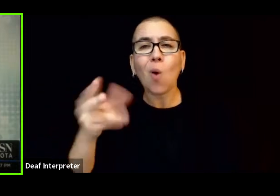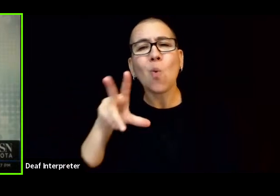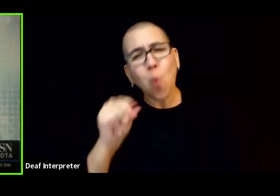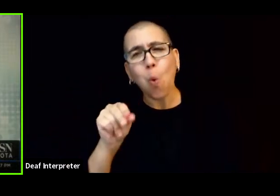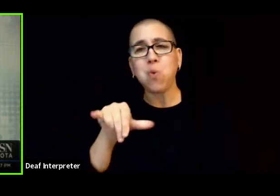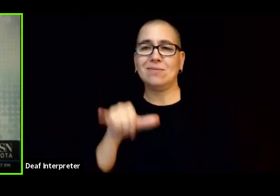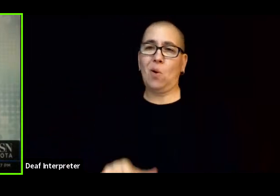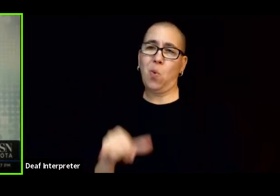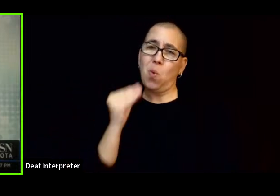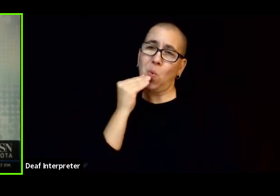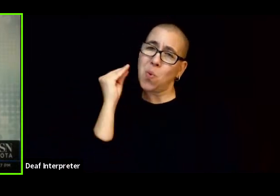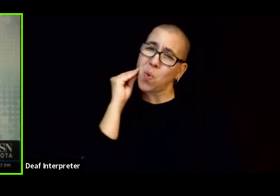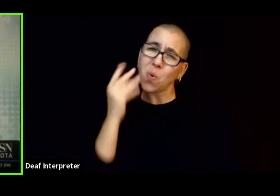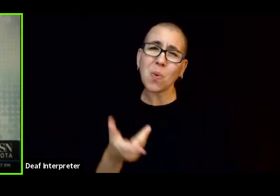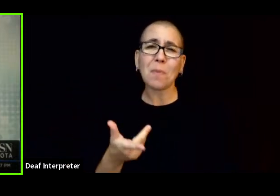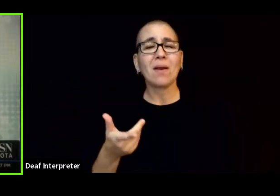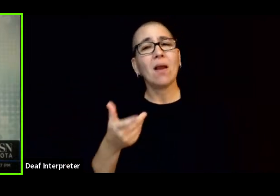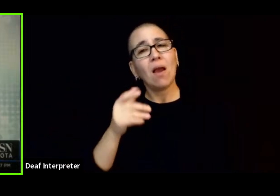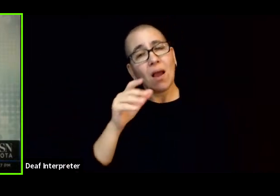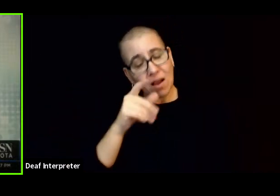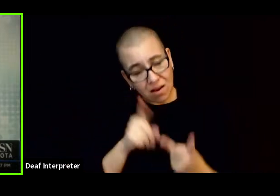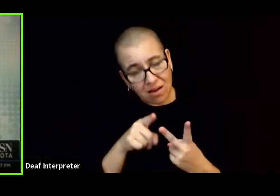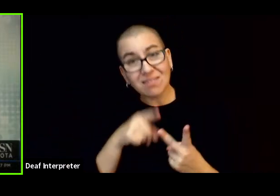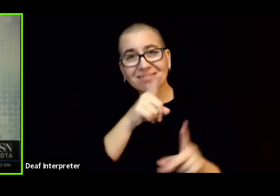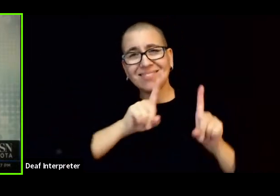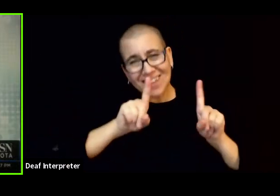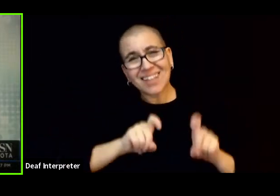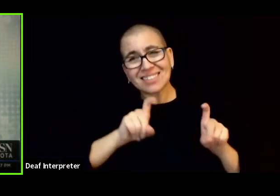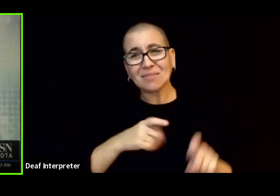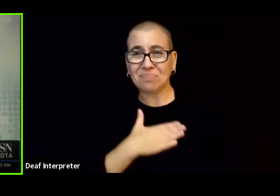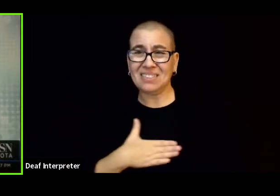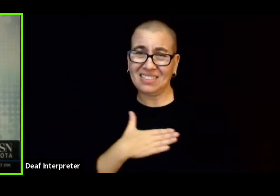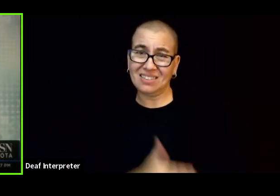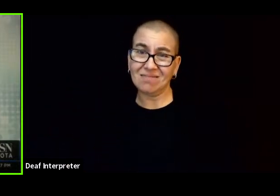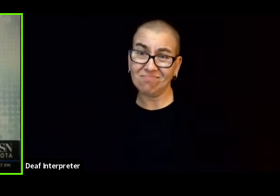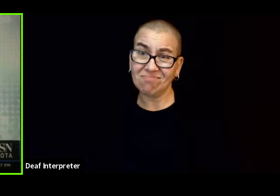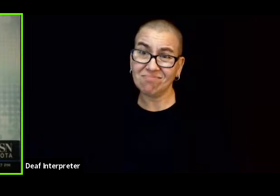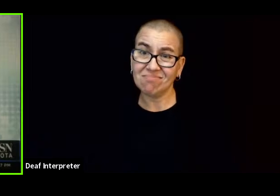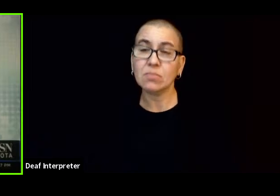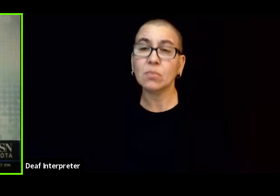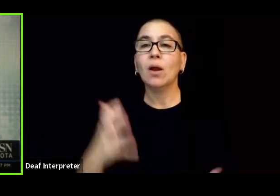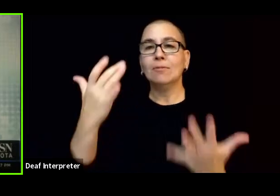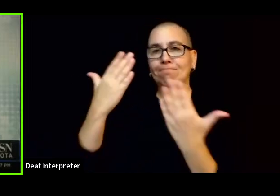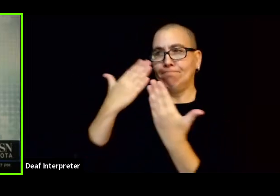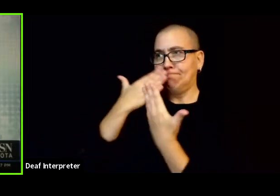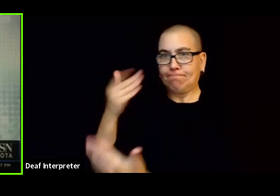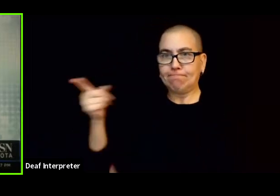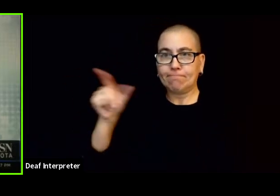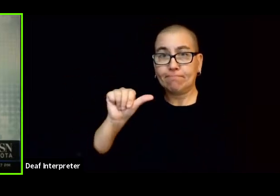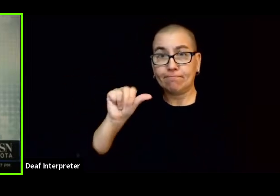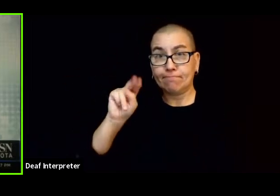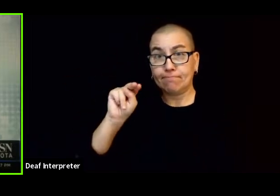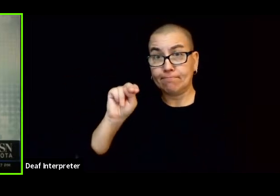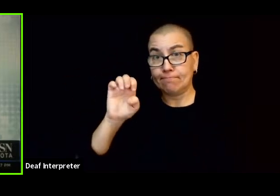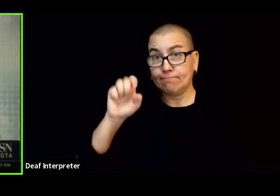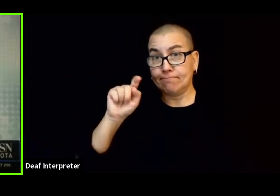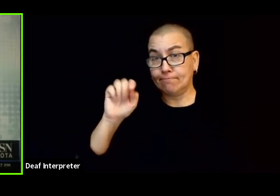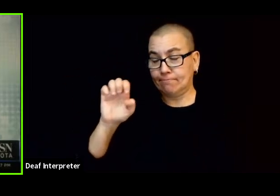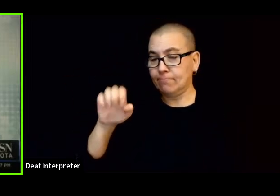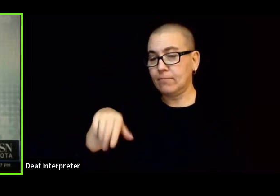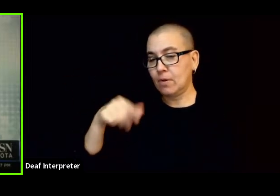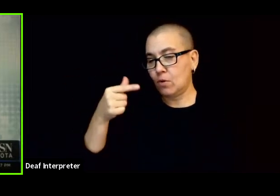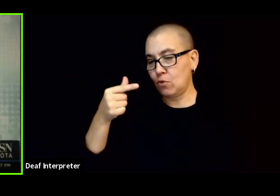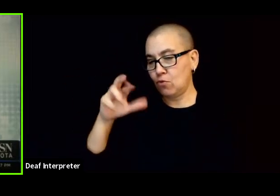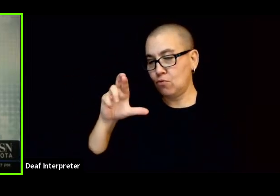Annette Greeley, President and CEO of Jones Harrison, for joining us again today. I'll turn it over to you, Annette. Thank